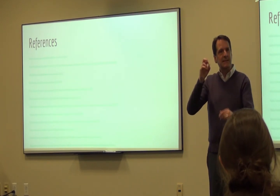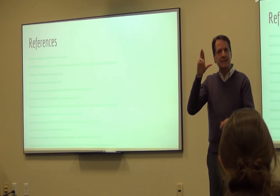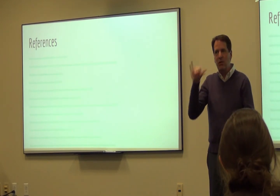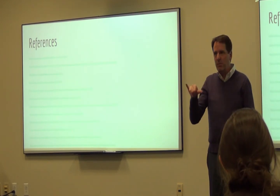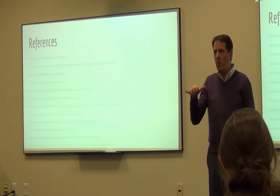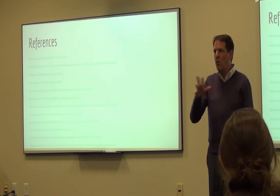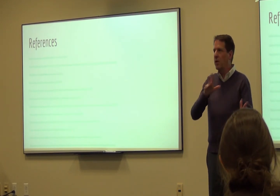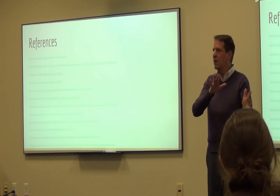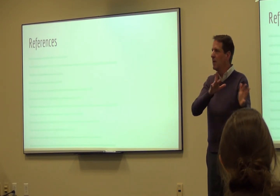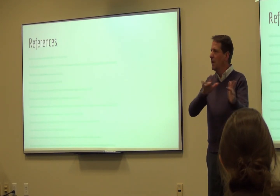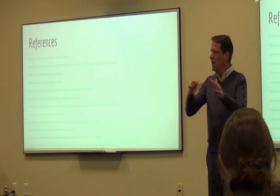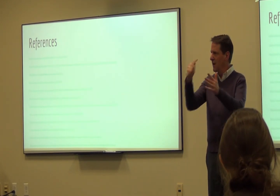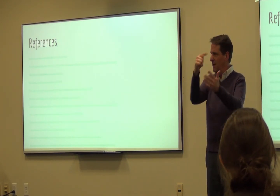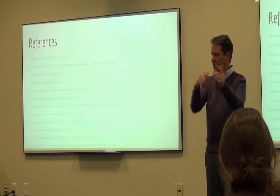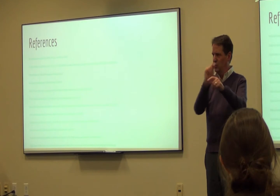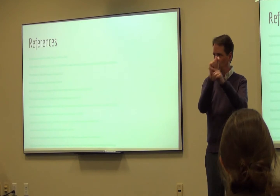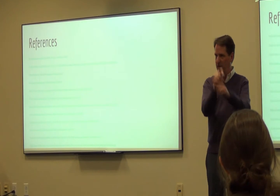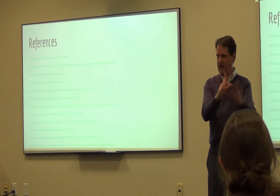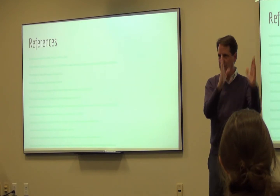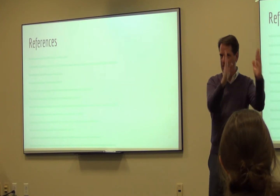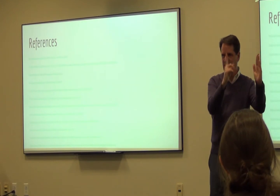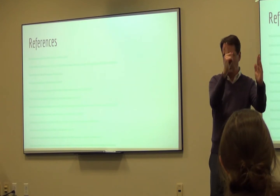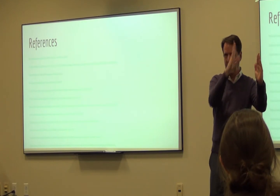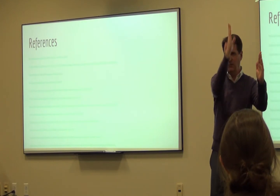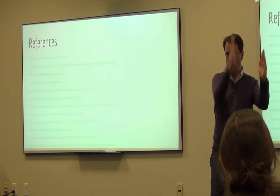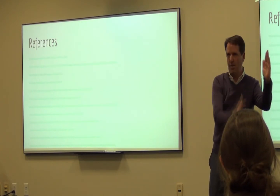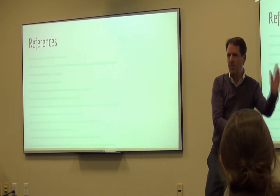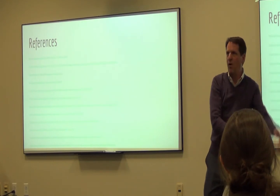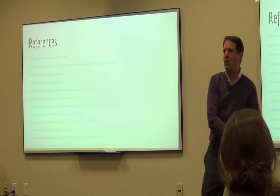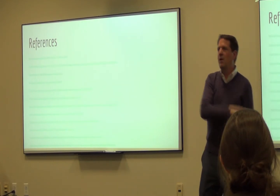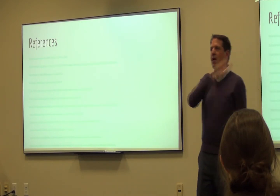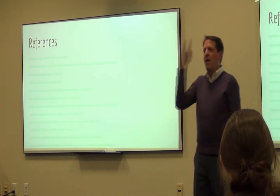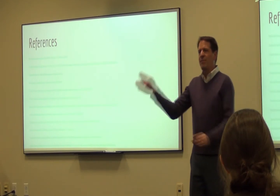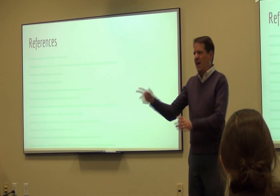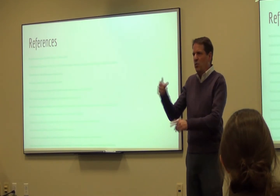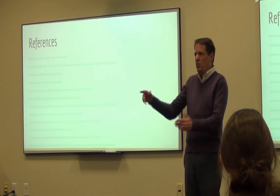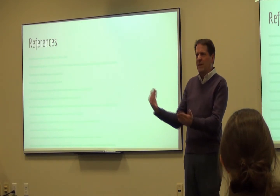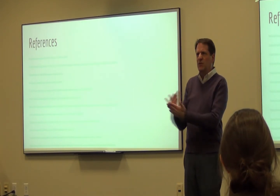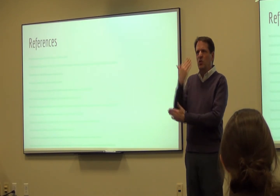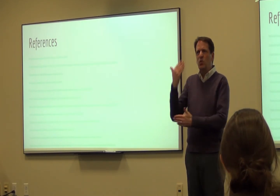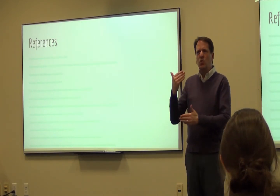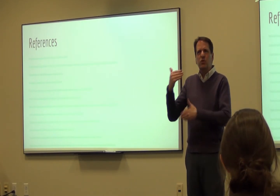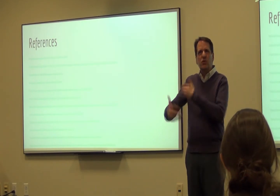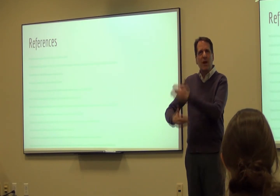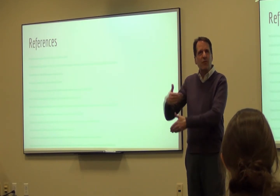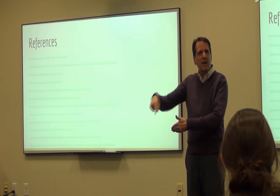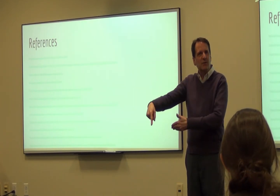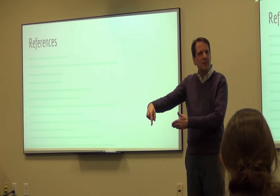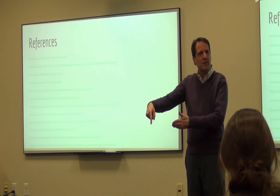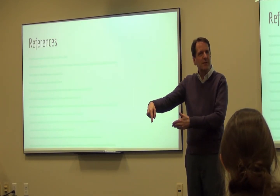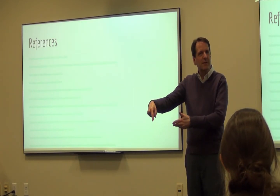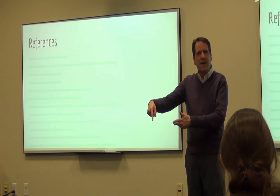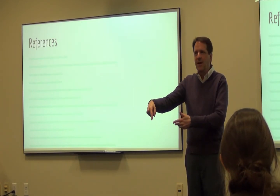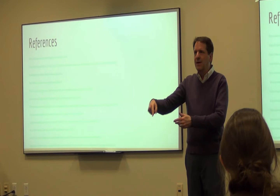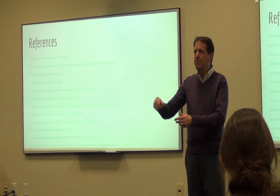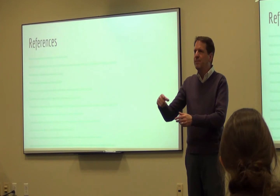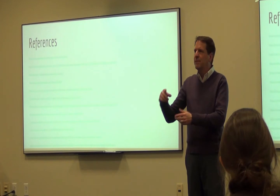kimonos, they have tea ceremonies, X, Y, and Z, traditional things. But then on the other end of the new generation in